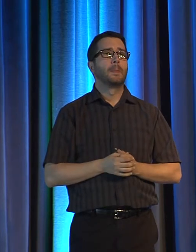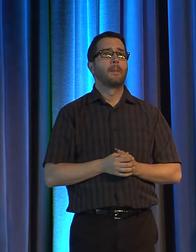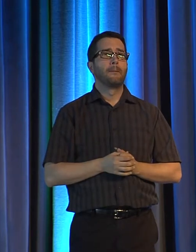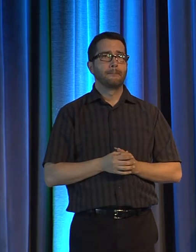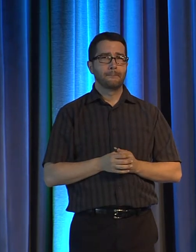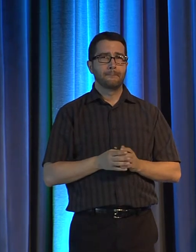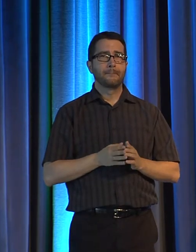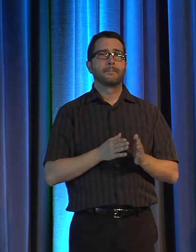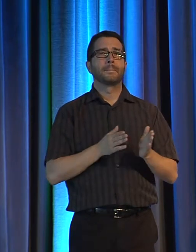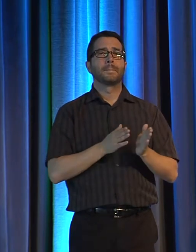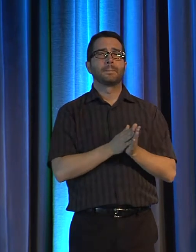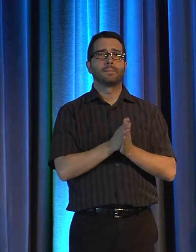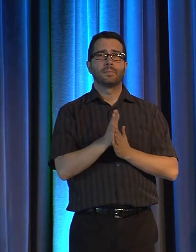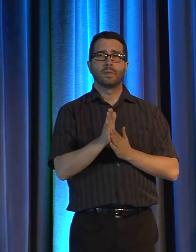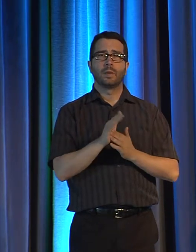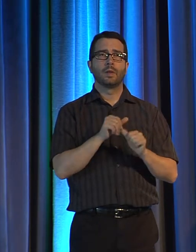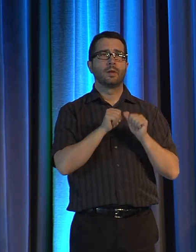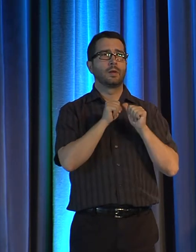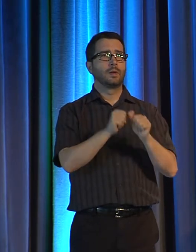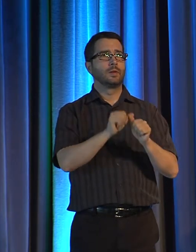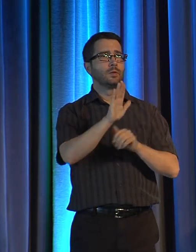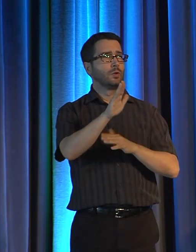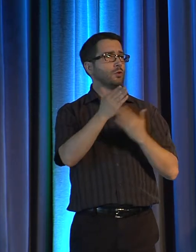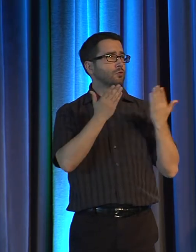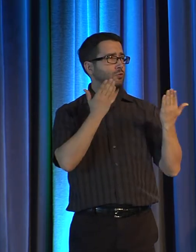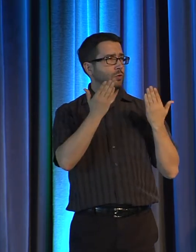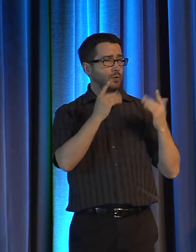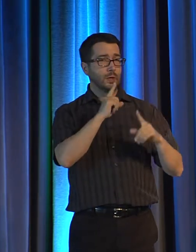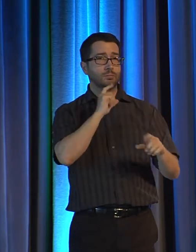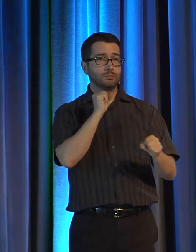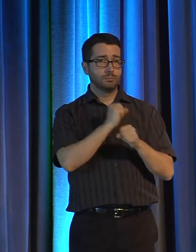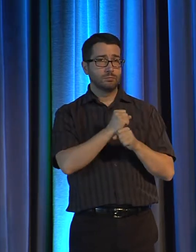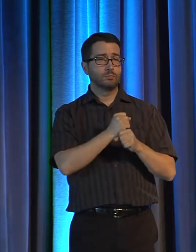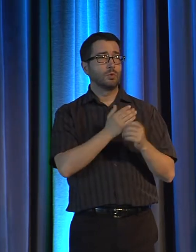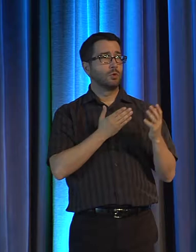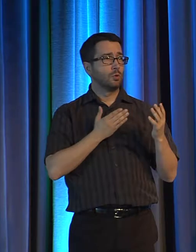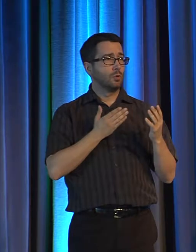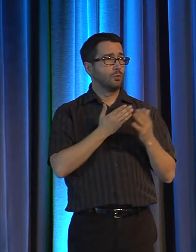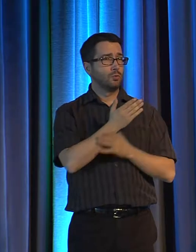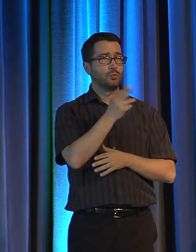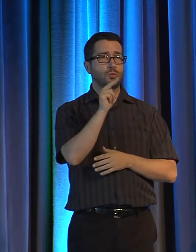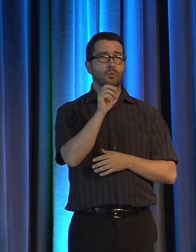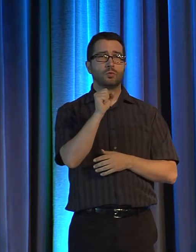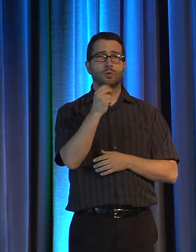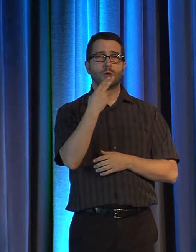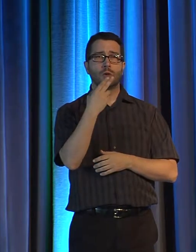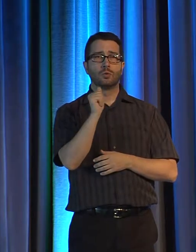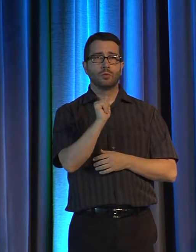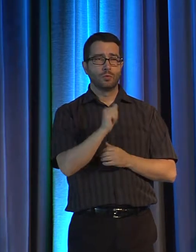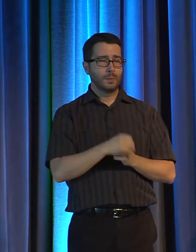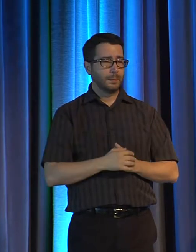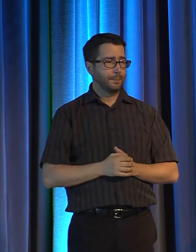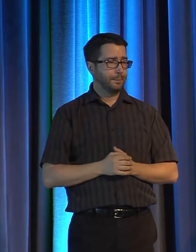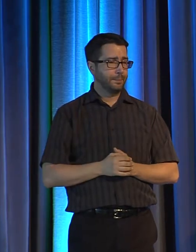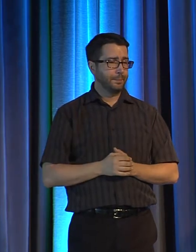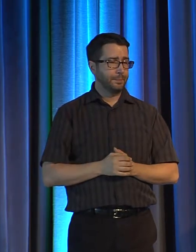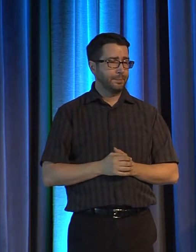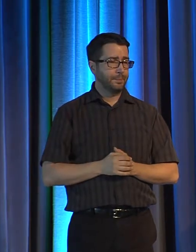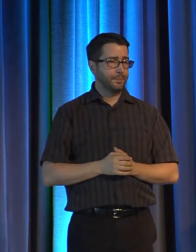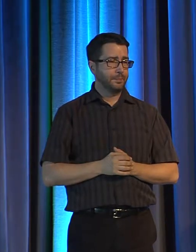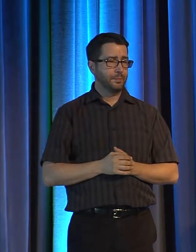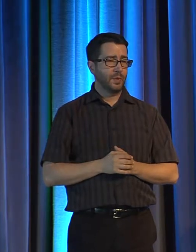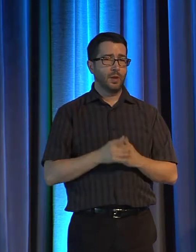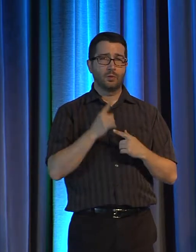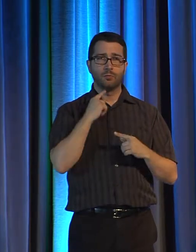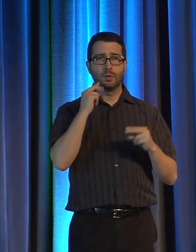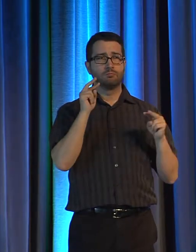to provide the service through a very important time of the Nova Scotia Health Authority. I look forward to continuing to work